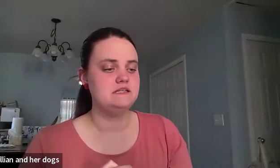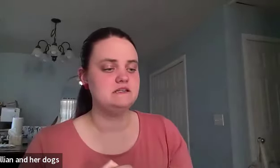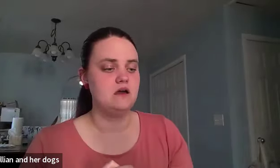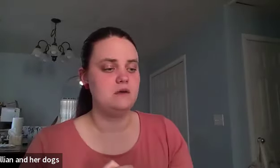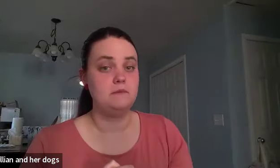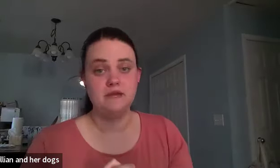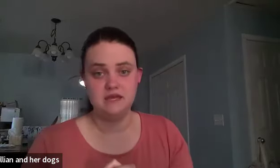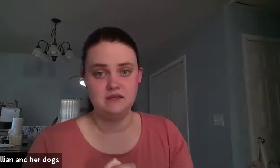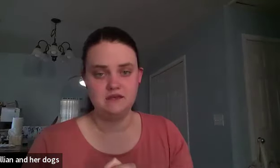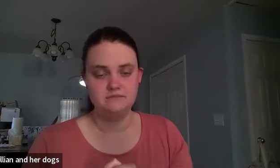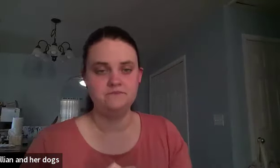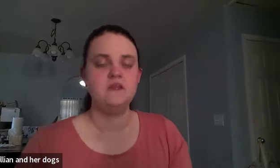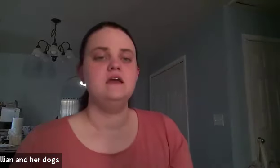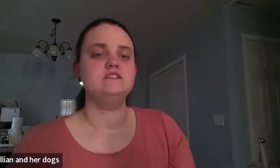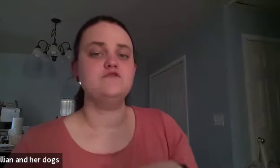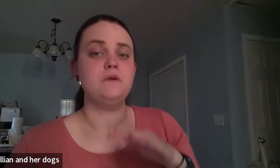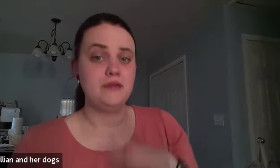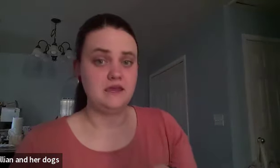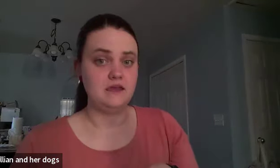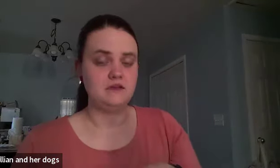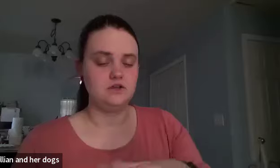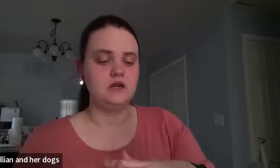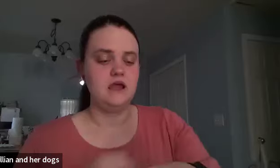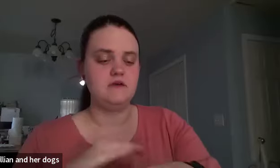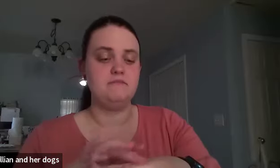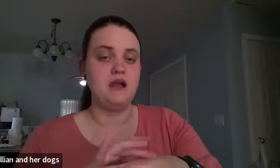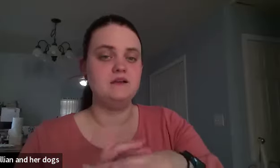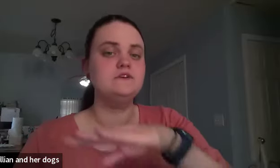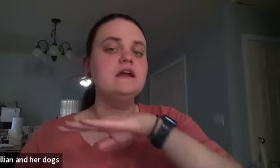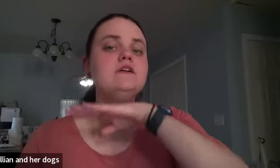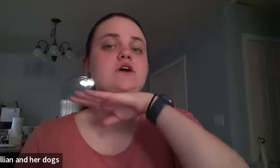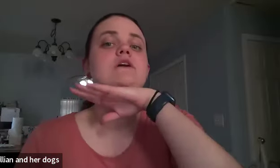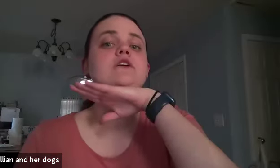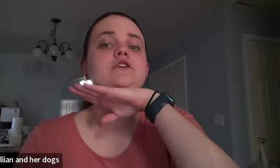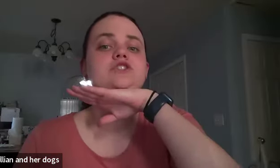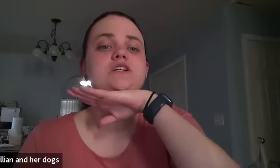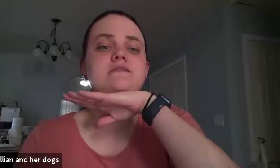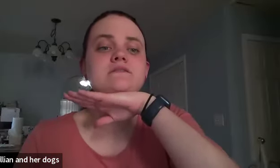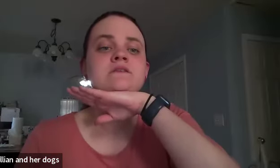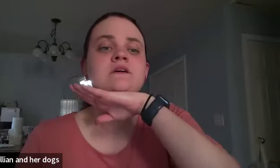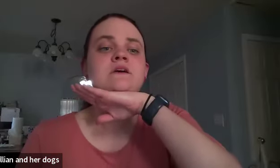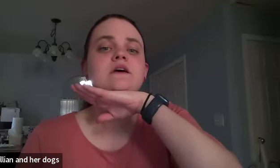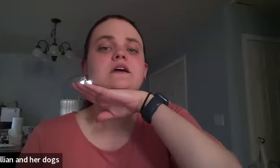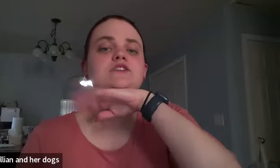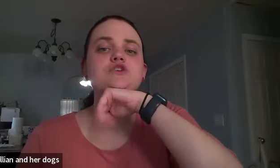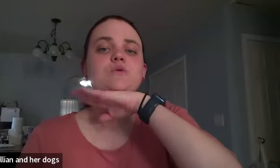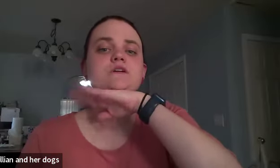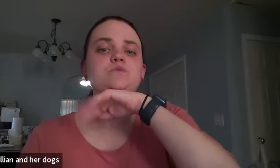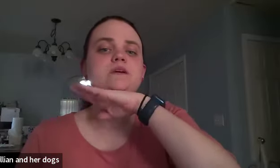is pig. And so for pig, you're going to have the back of your hand go under your chin, and you're going to